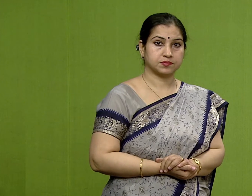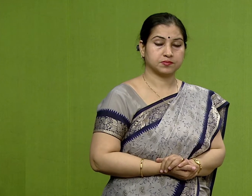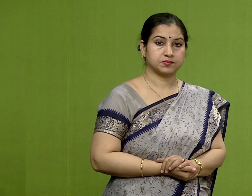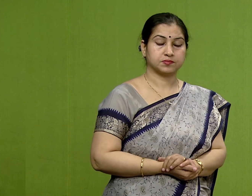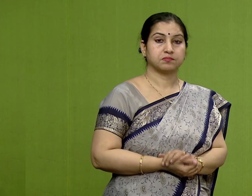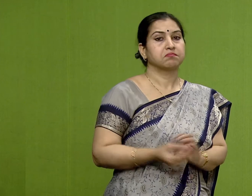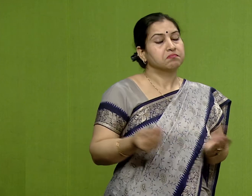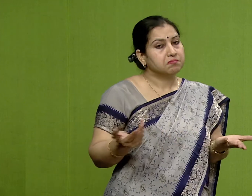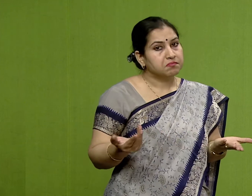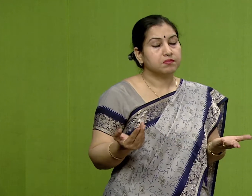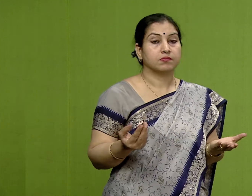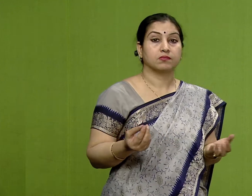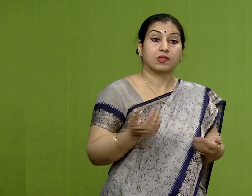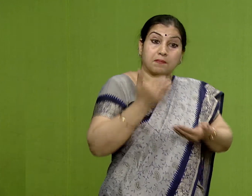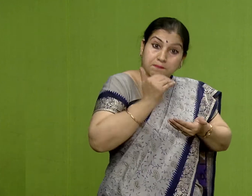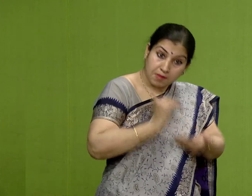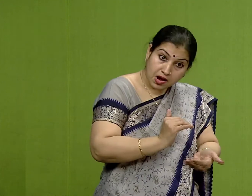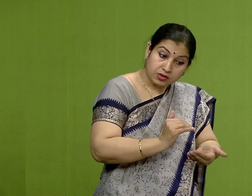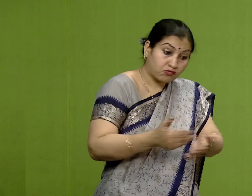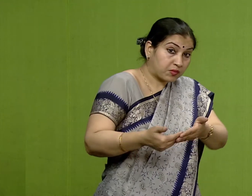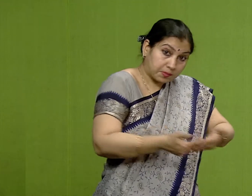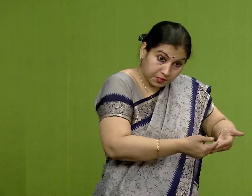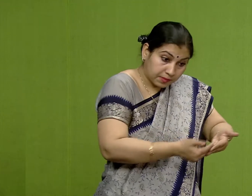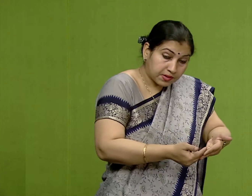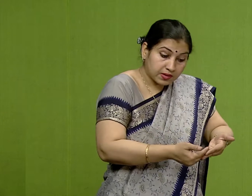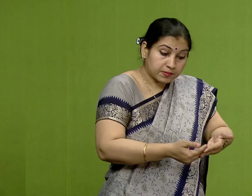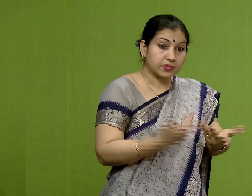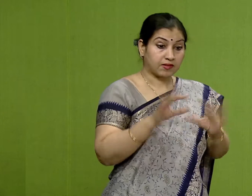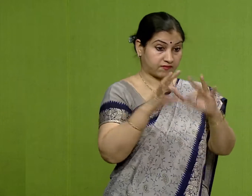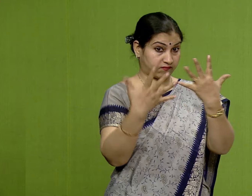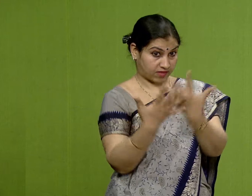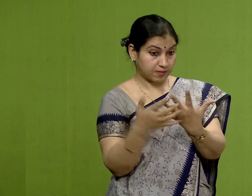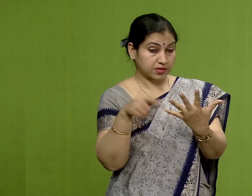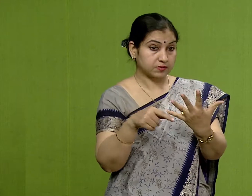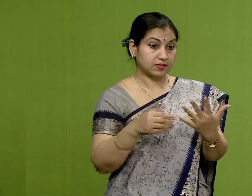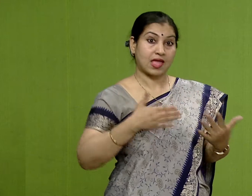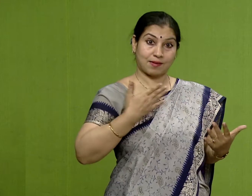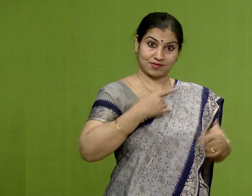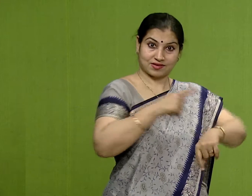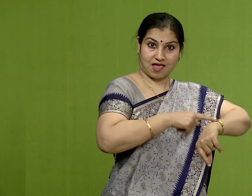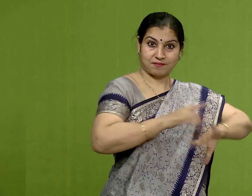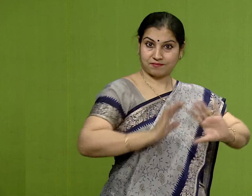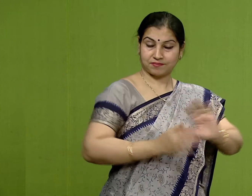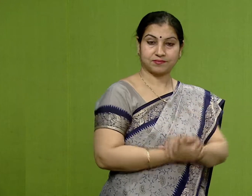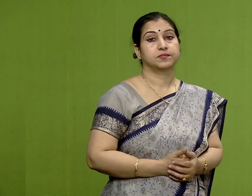Though birth of a baby in a family is a happy time,